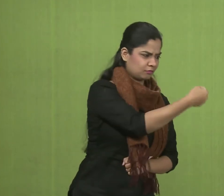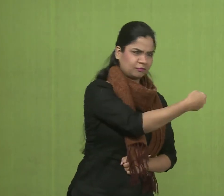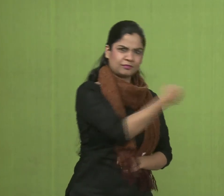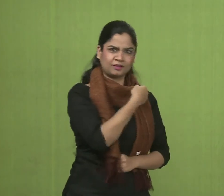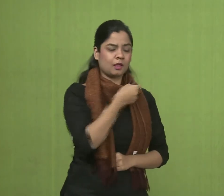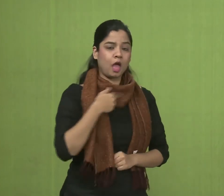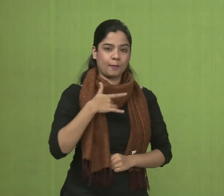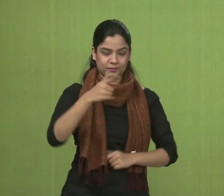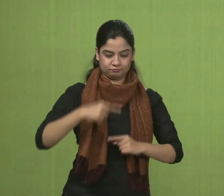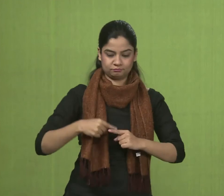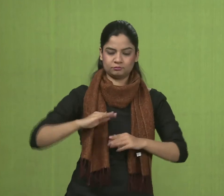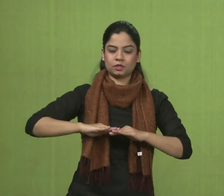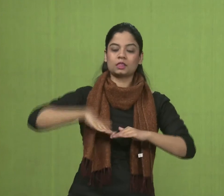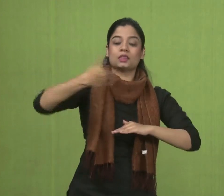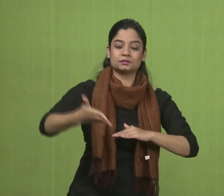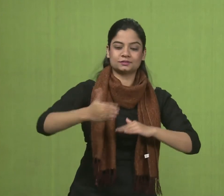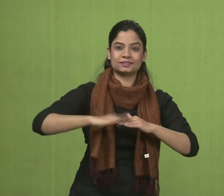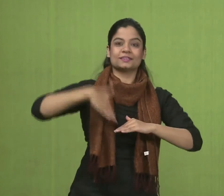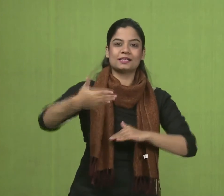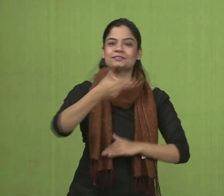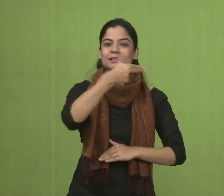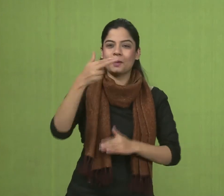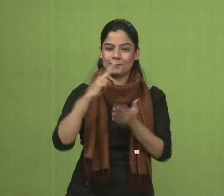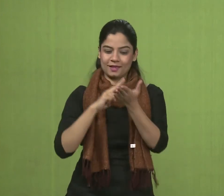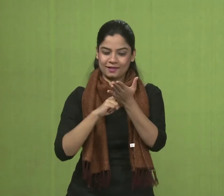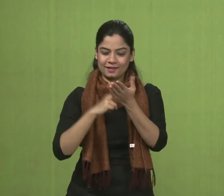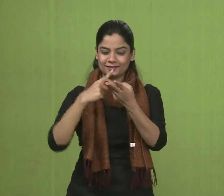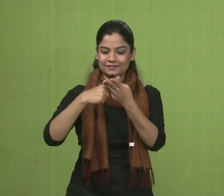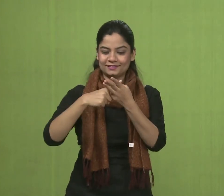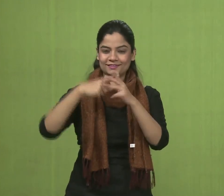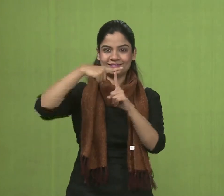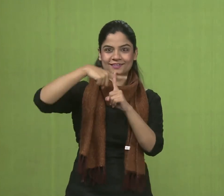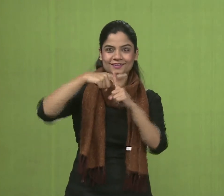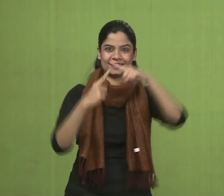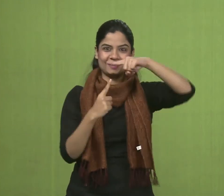you go next. Previous is going back, as you can see from the pictures.